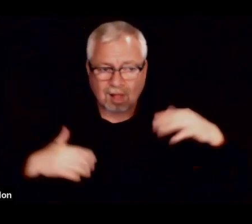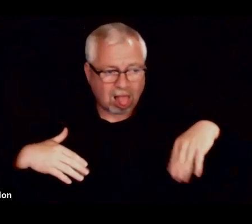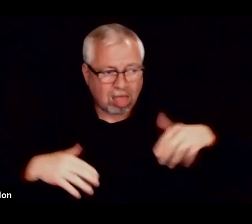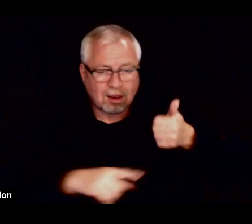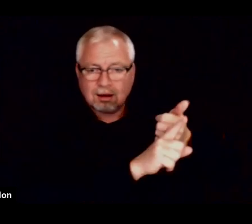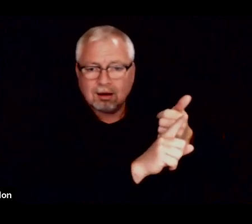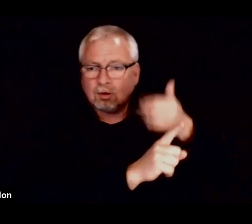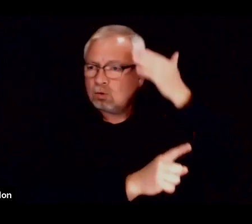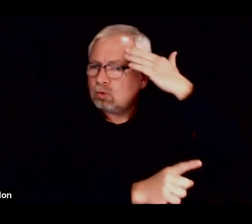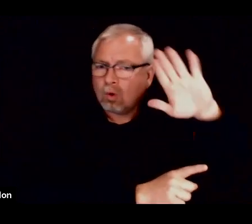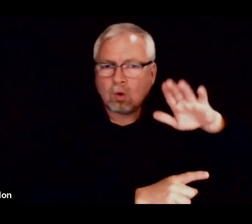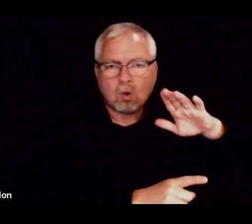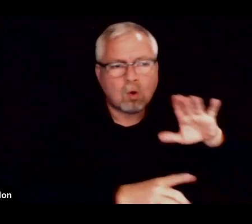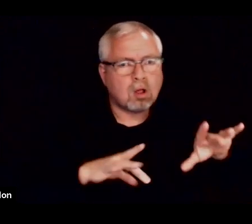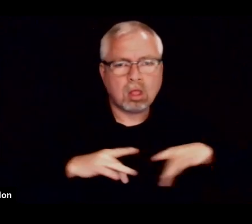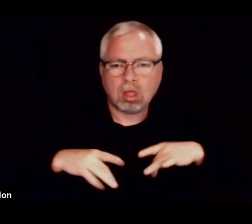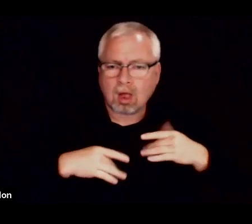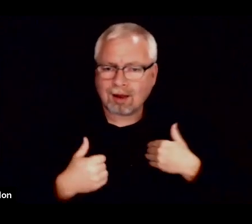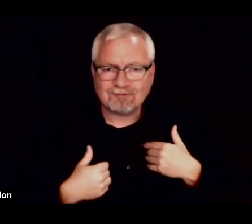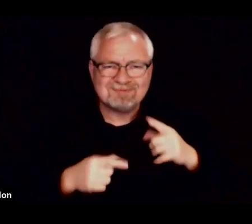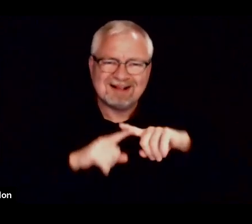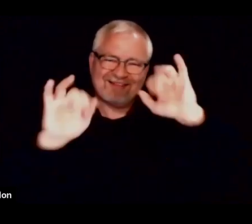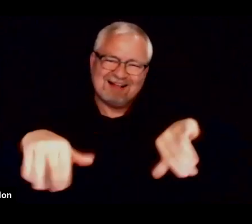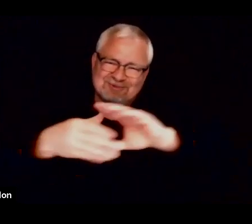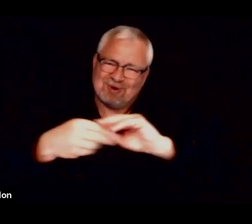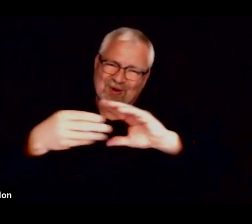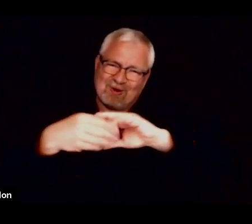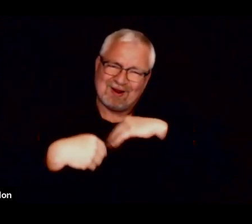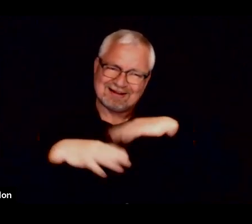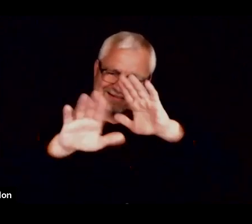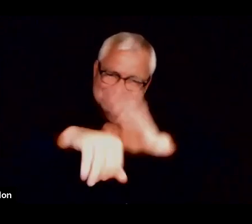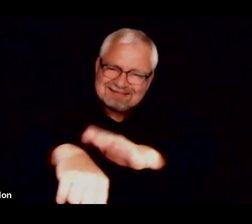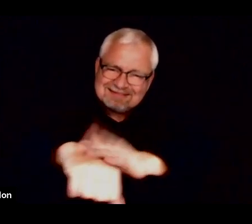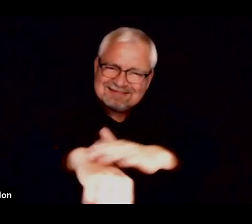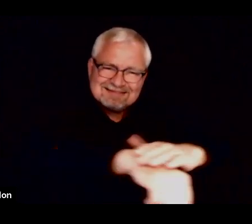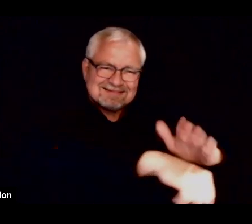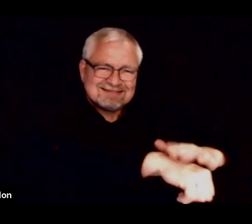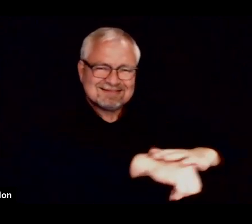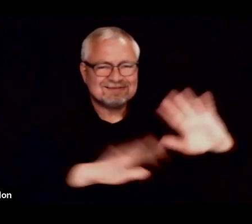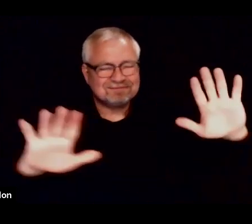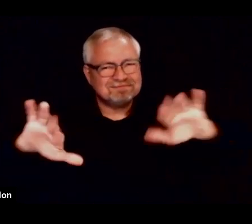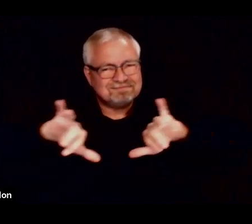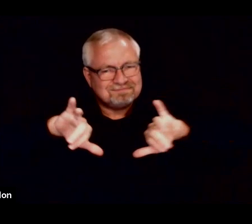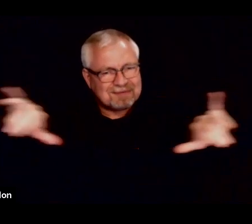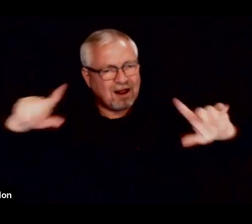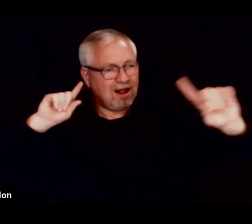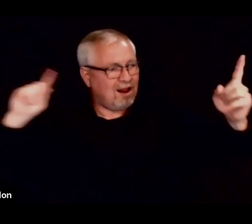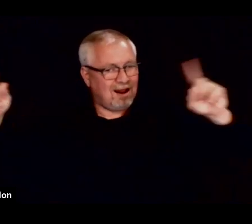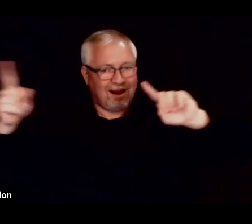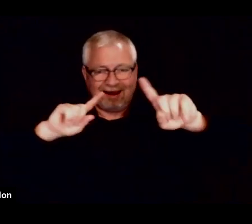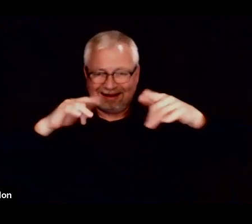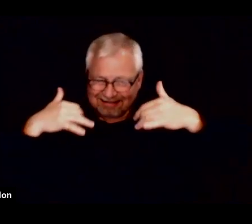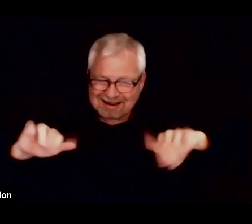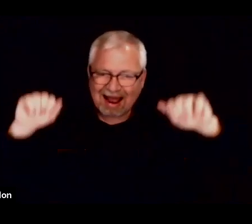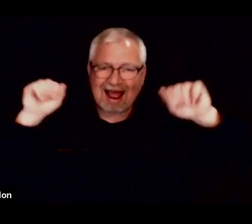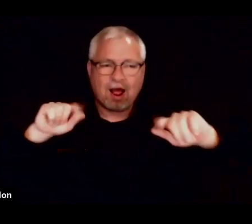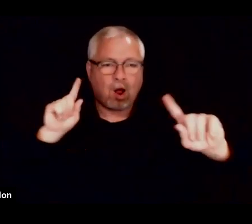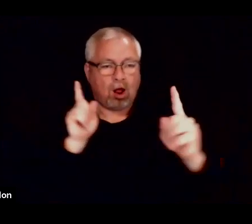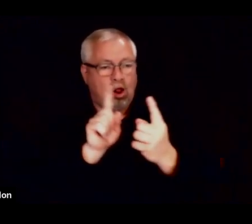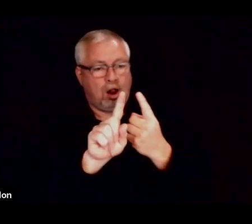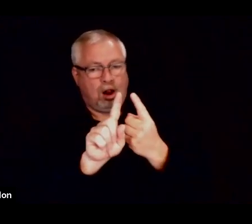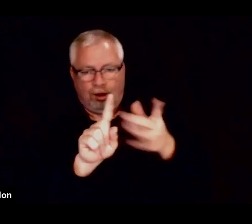another risk for transmission to a much larger population if procedures are not followed. So just a